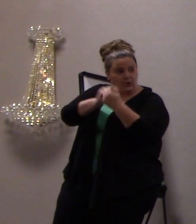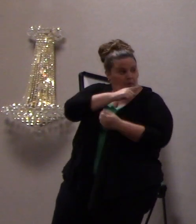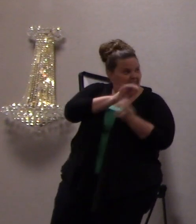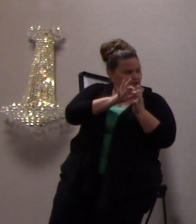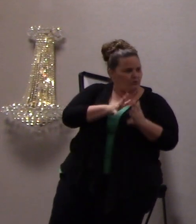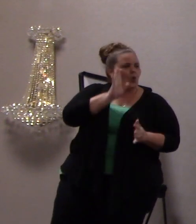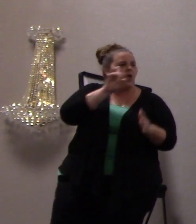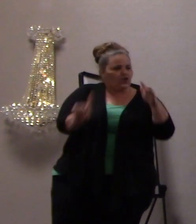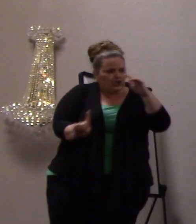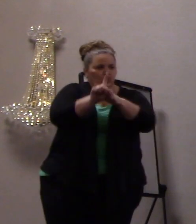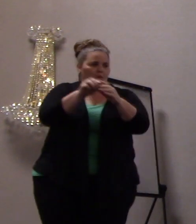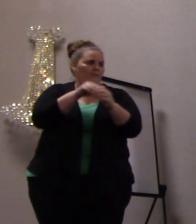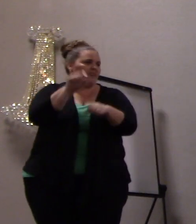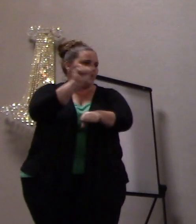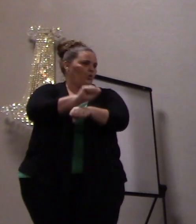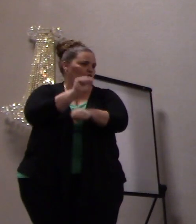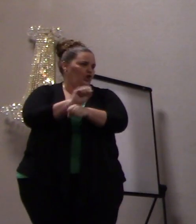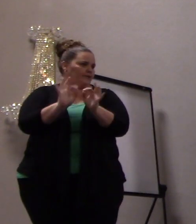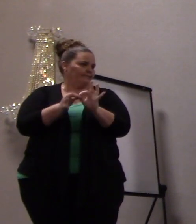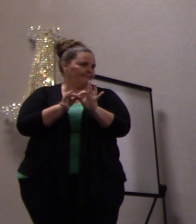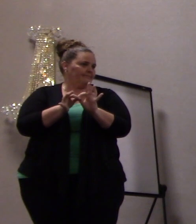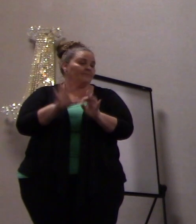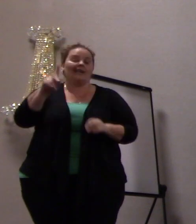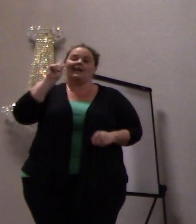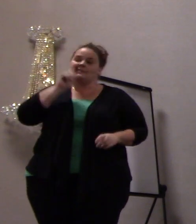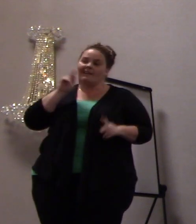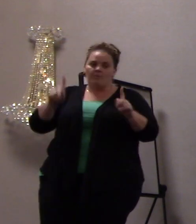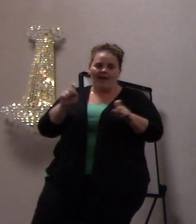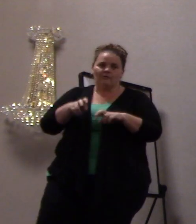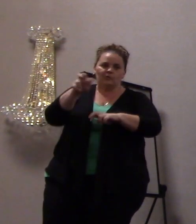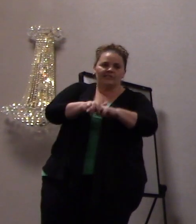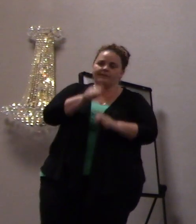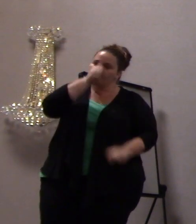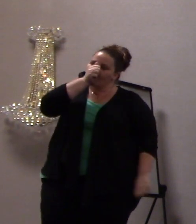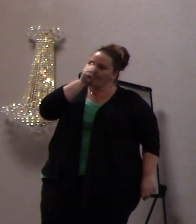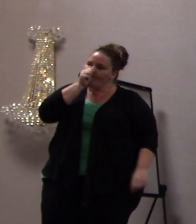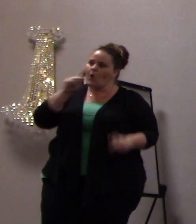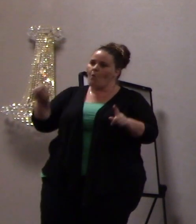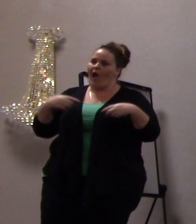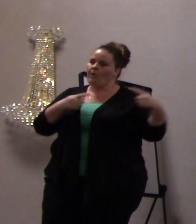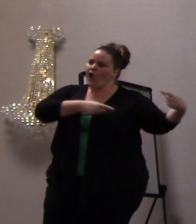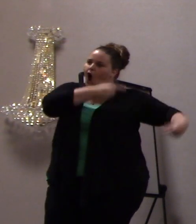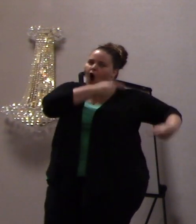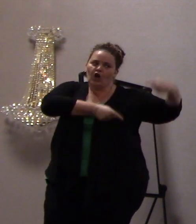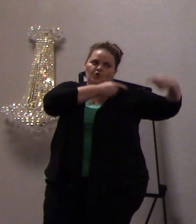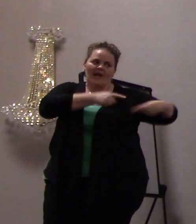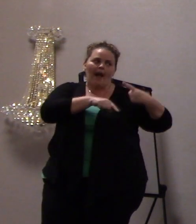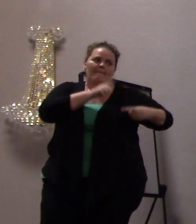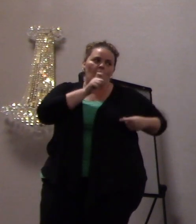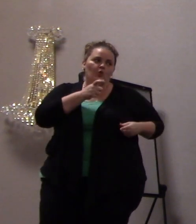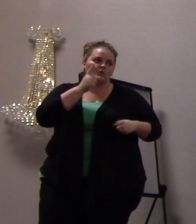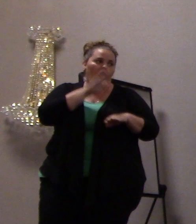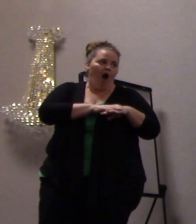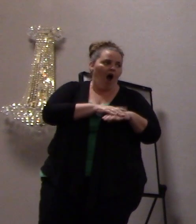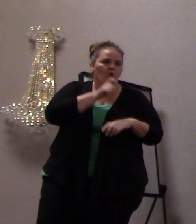interpreter shows up in the work. Deaf people that have to sit there while we as interpreters argue about who's on